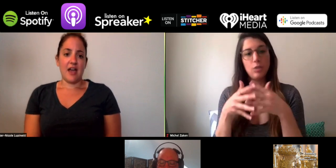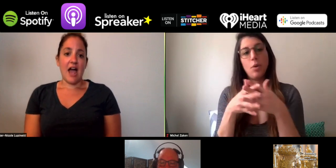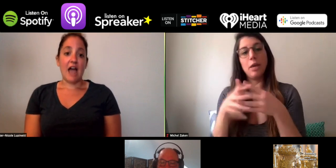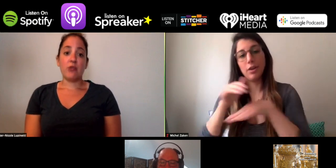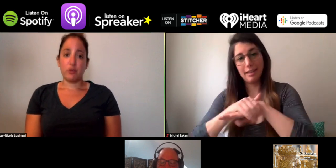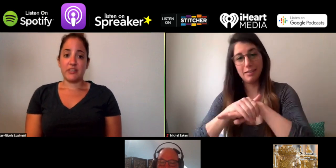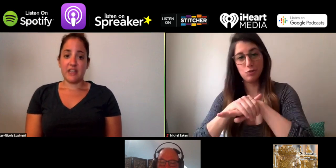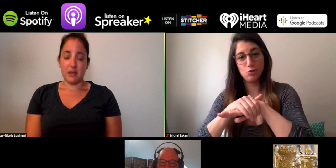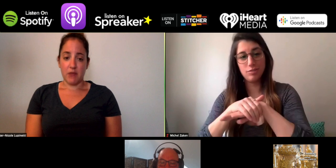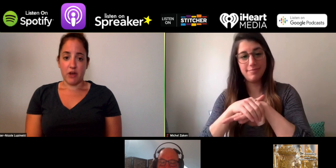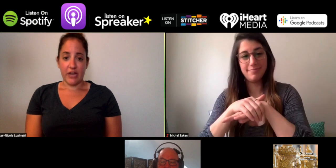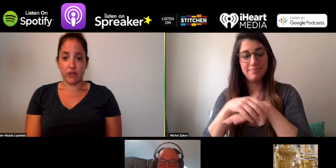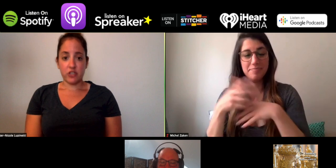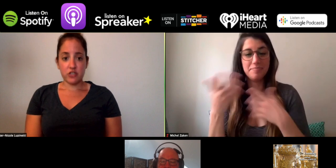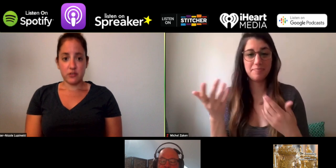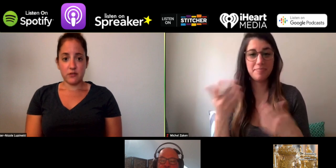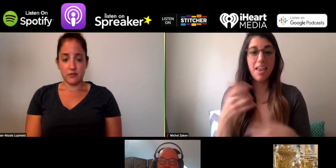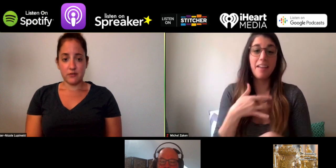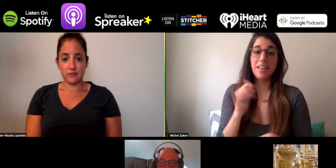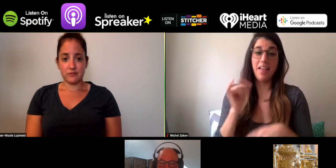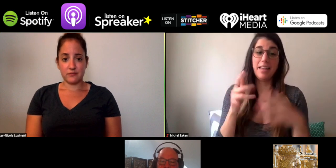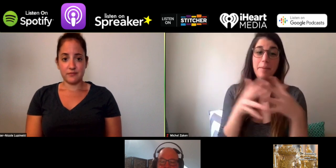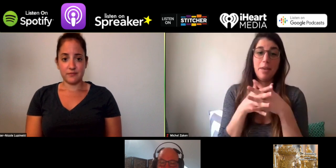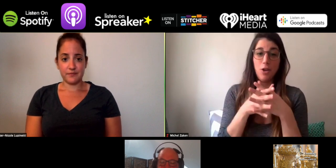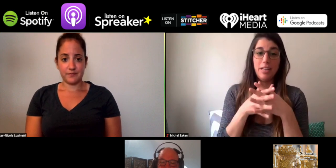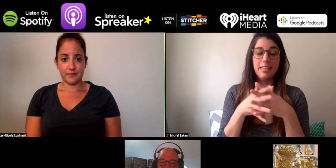Yeah, I would normally say American English.